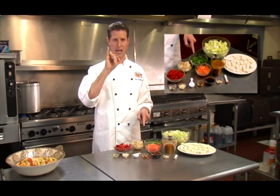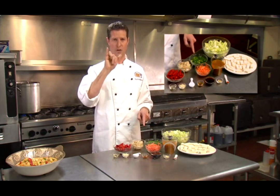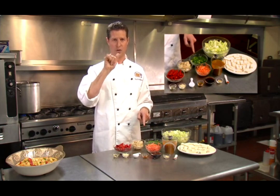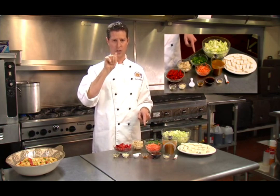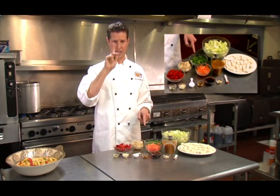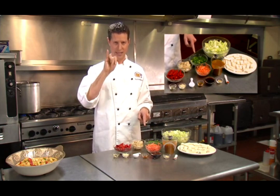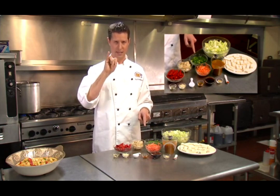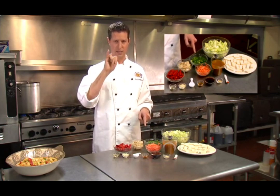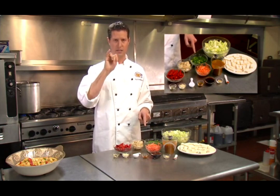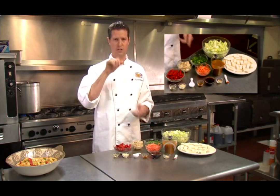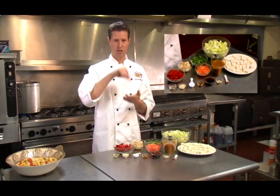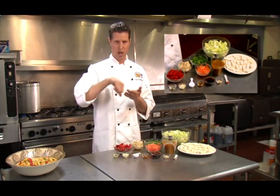teriyaki sauce,